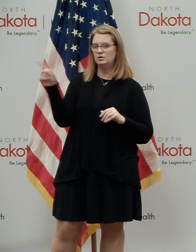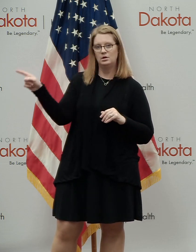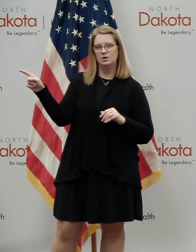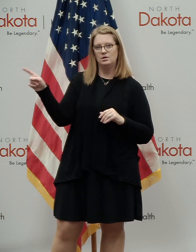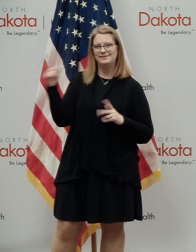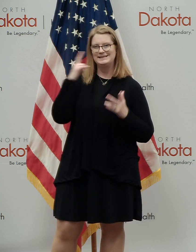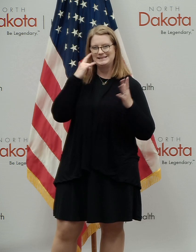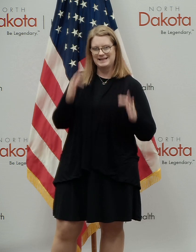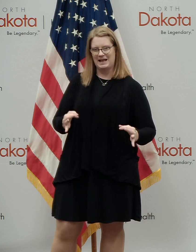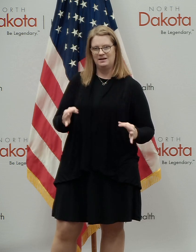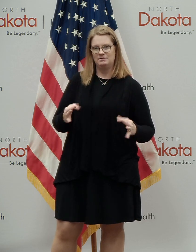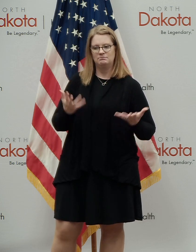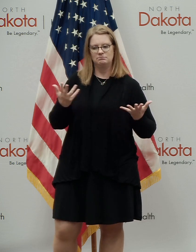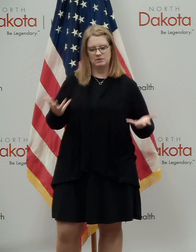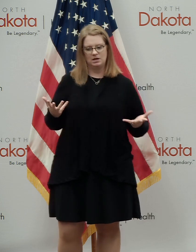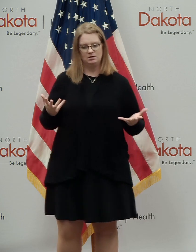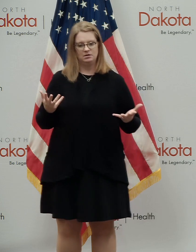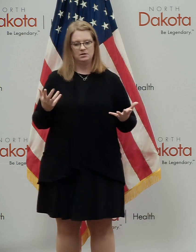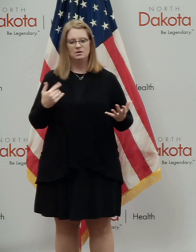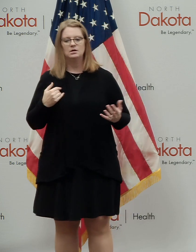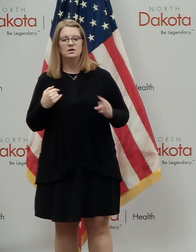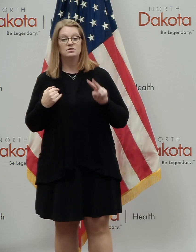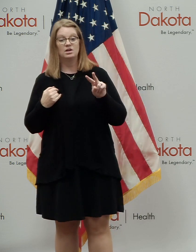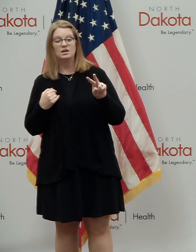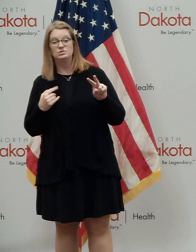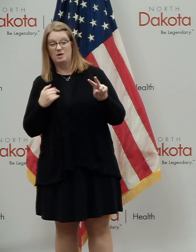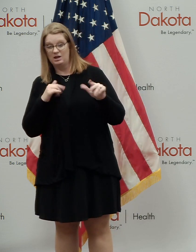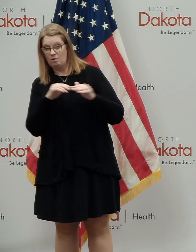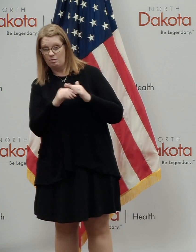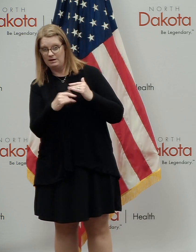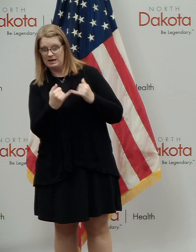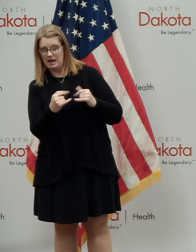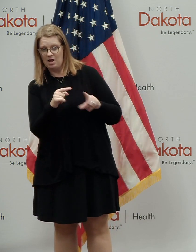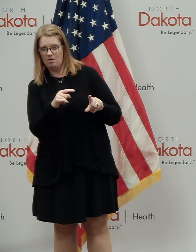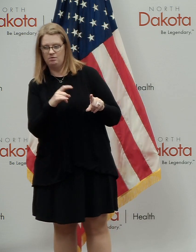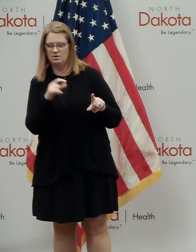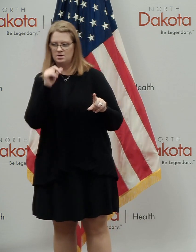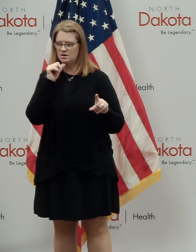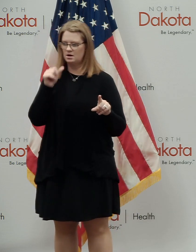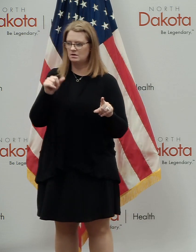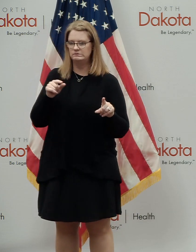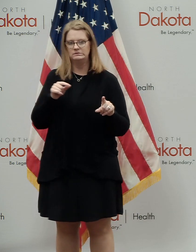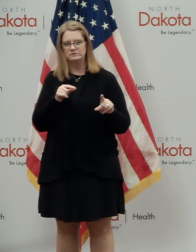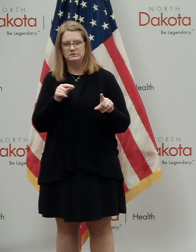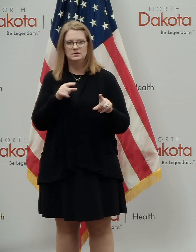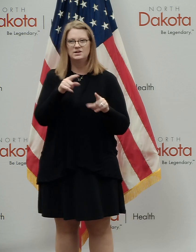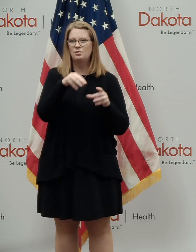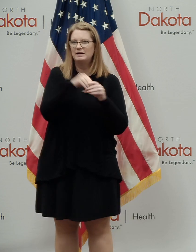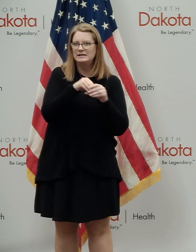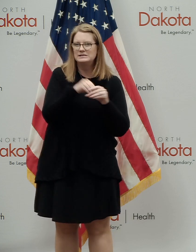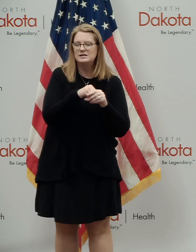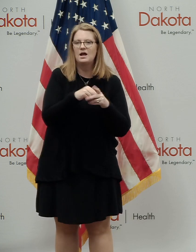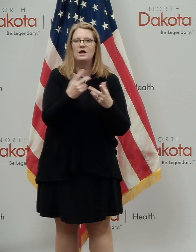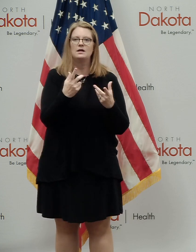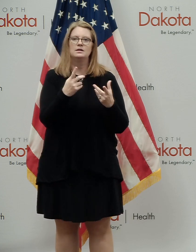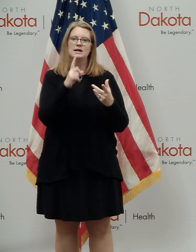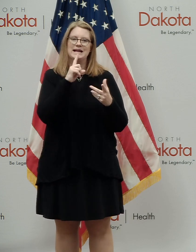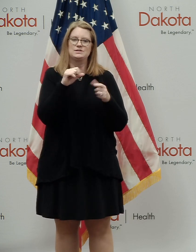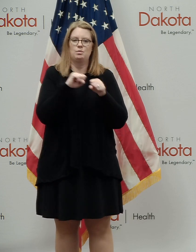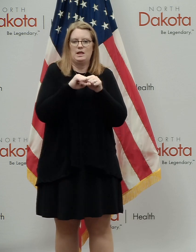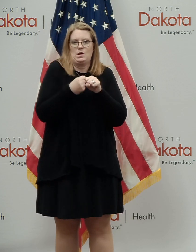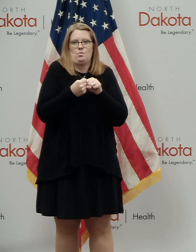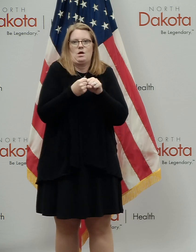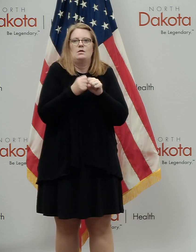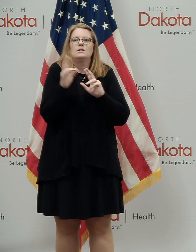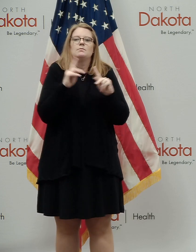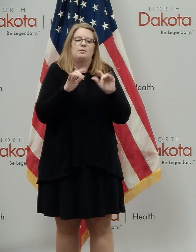making a choice, making a decision. Do I go in now or not? If you see an area that has got low ventilation, it's indoors, it's shoulder to shoulder,